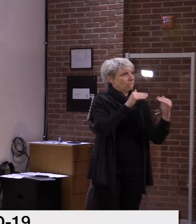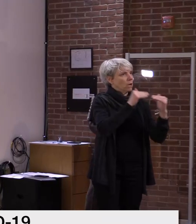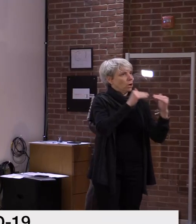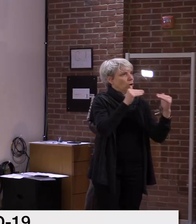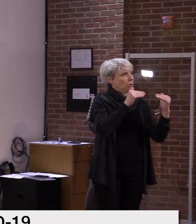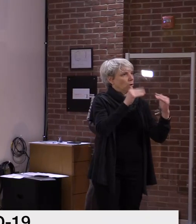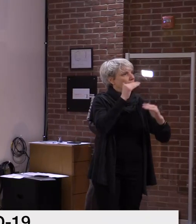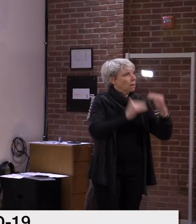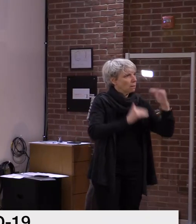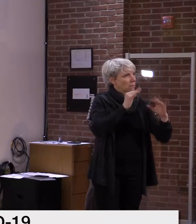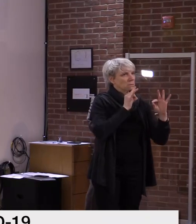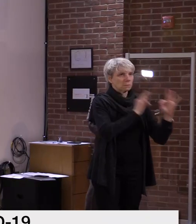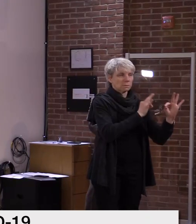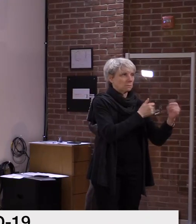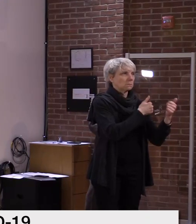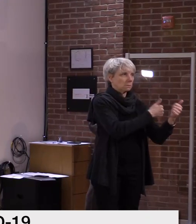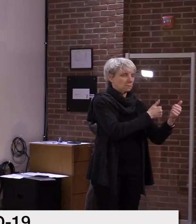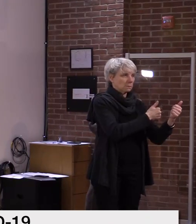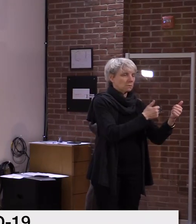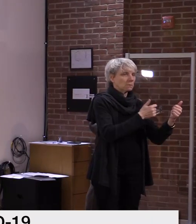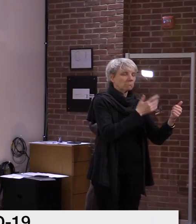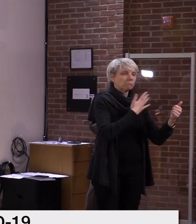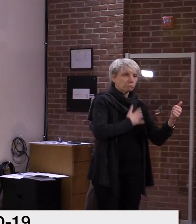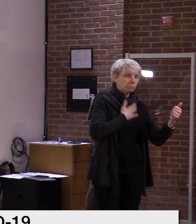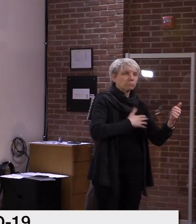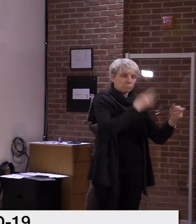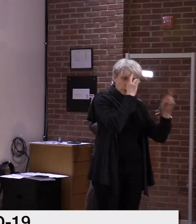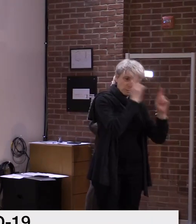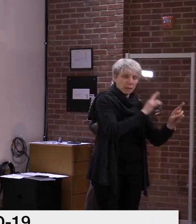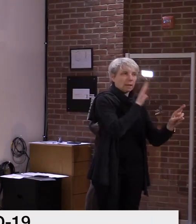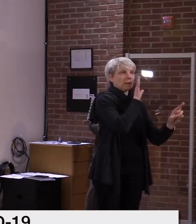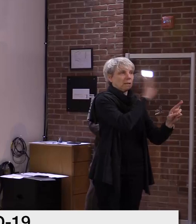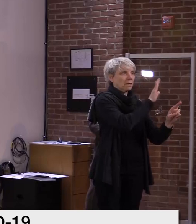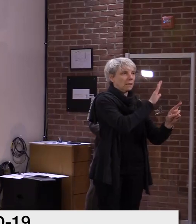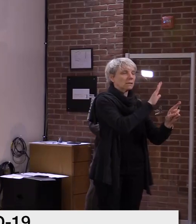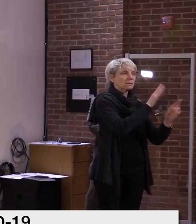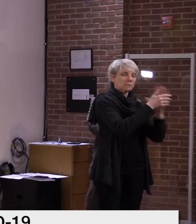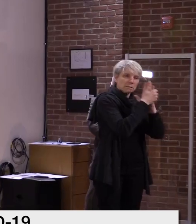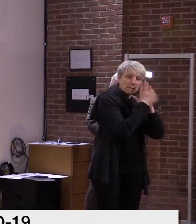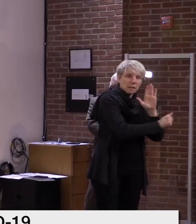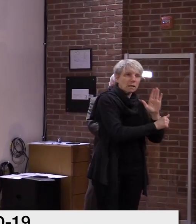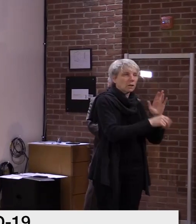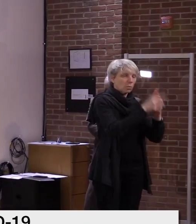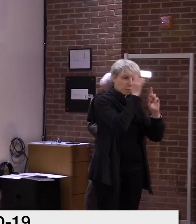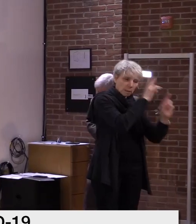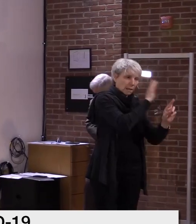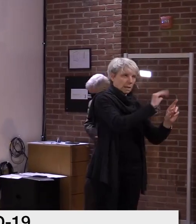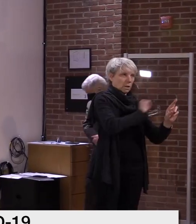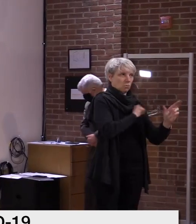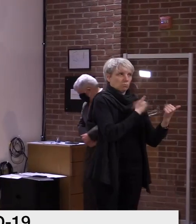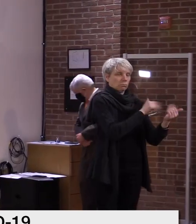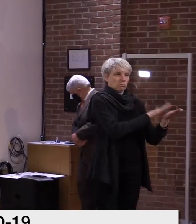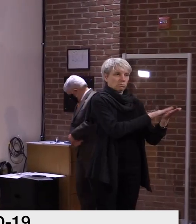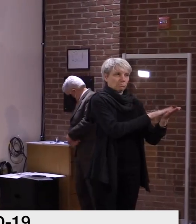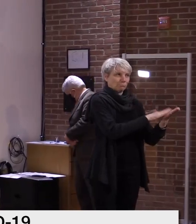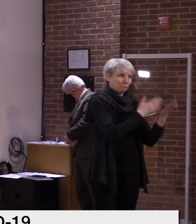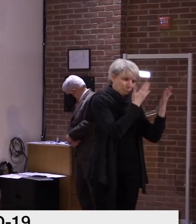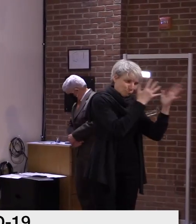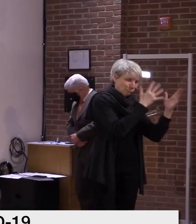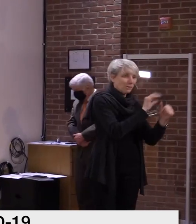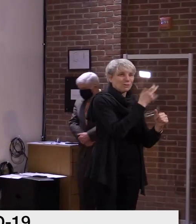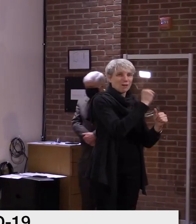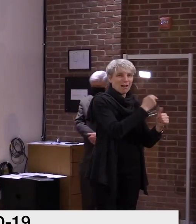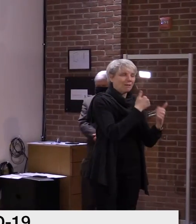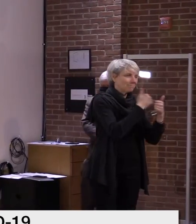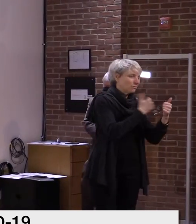I appreciate that journalistic quality. So we want to wish you,